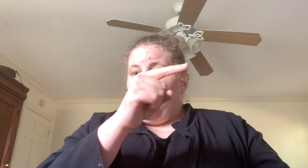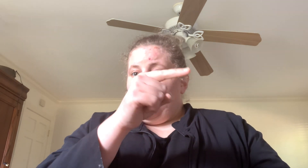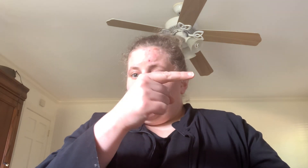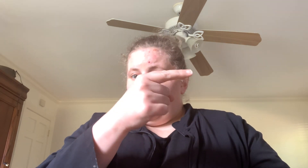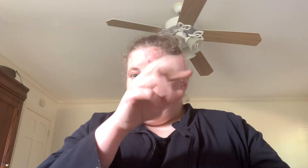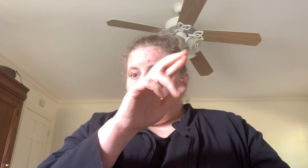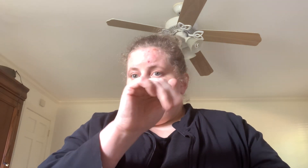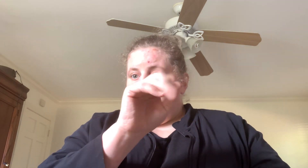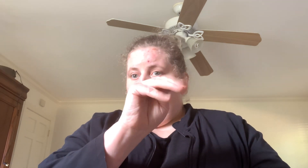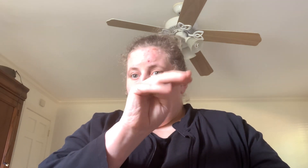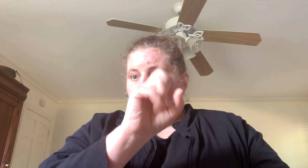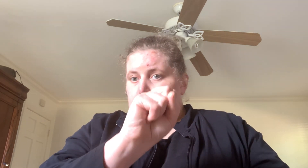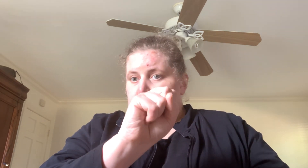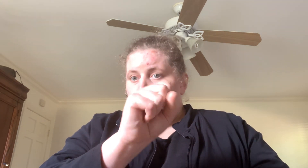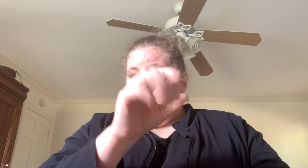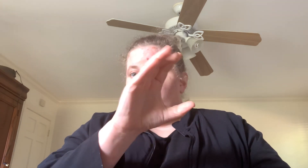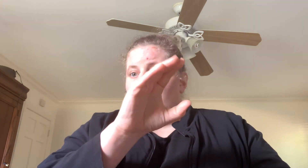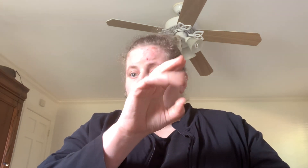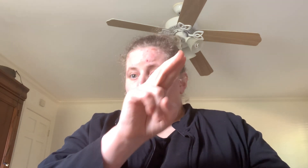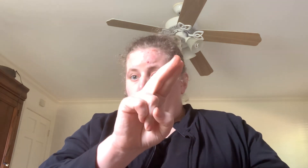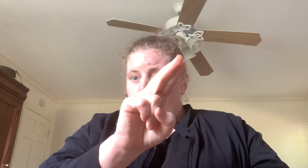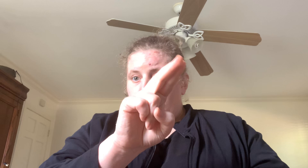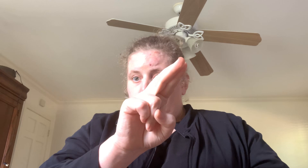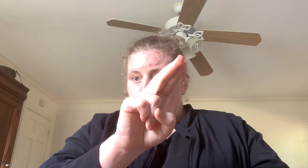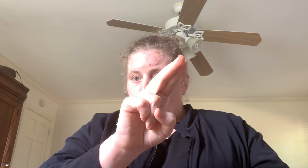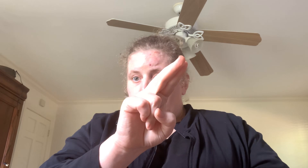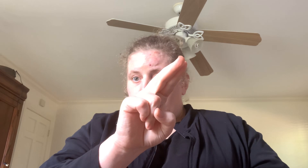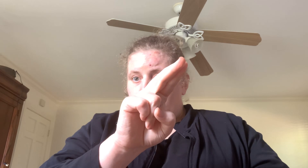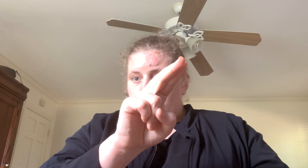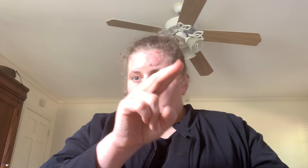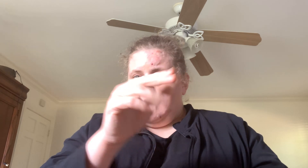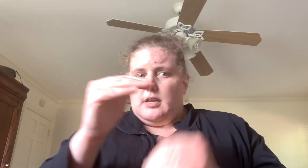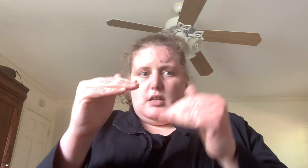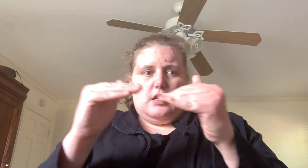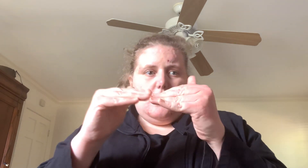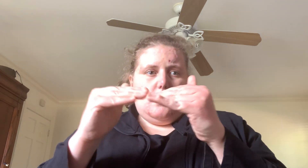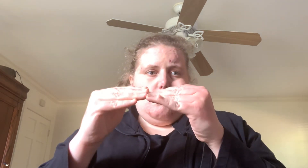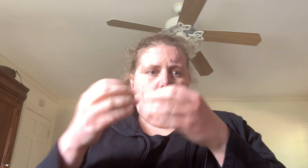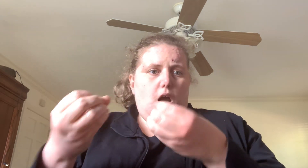copper 2 oxides, that's Cu2O,